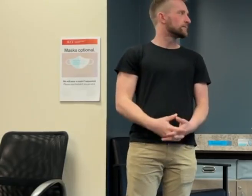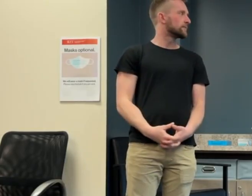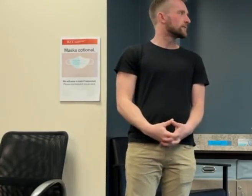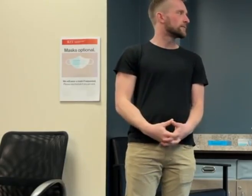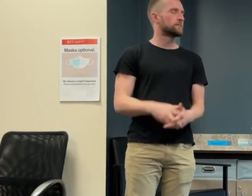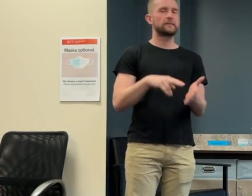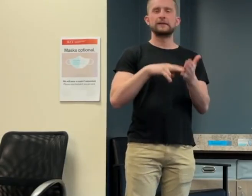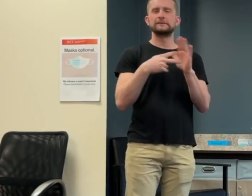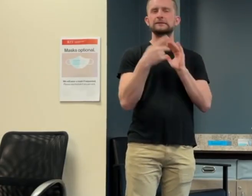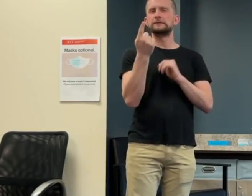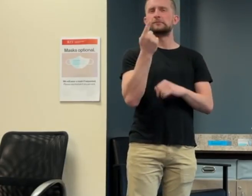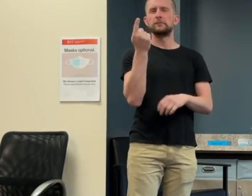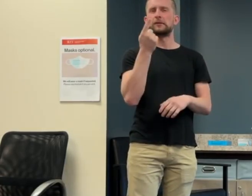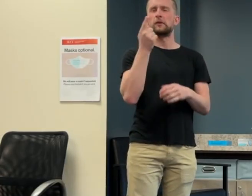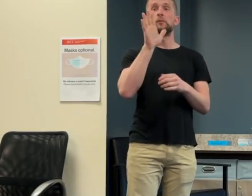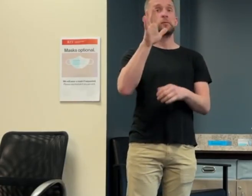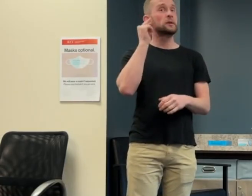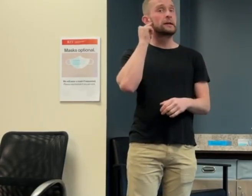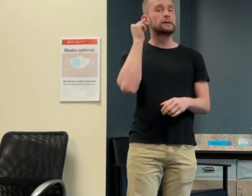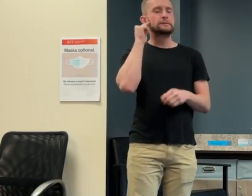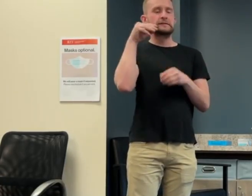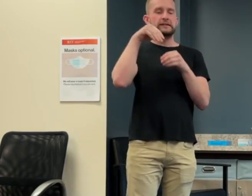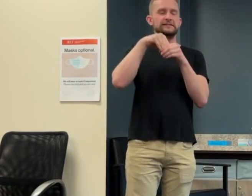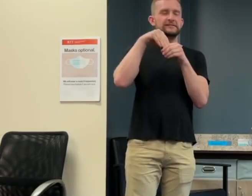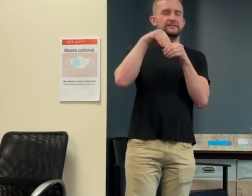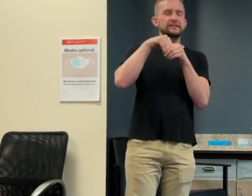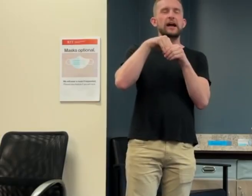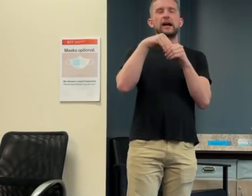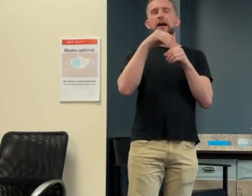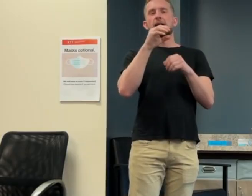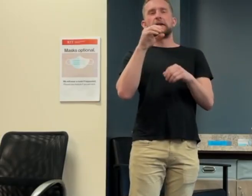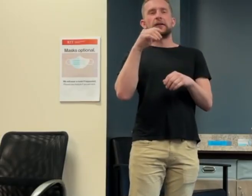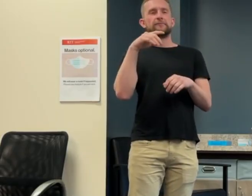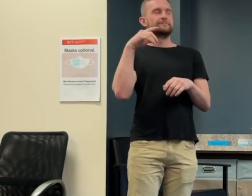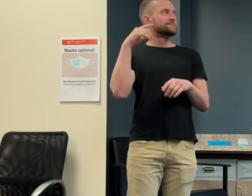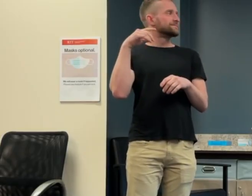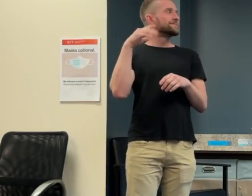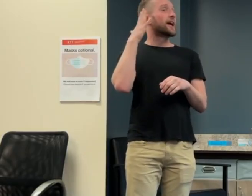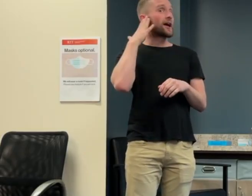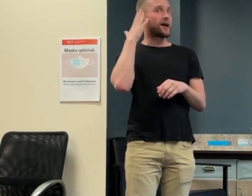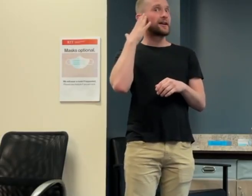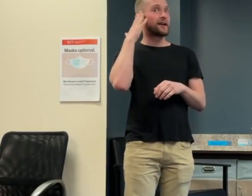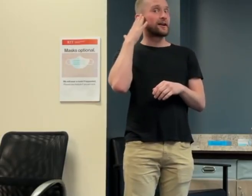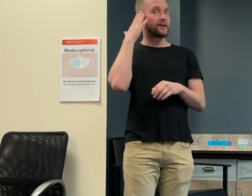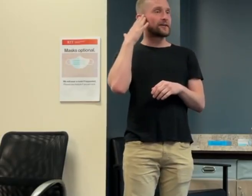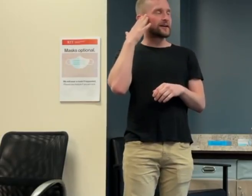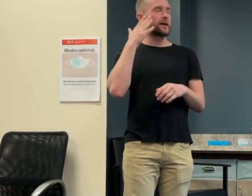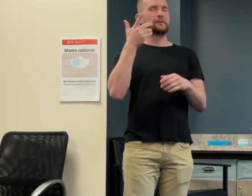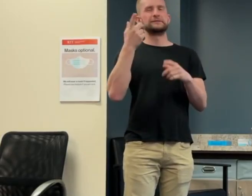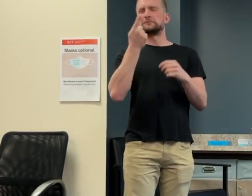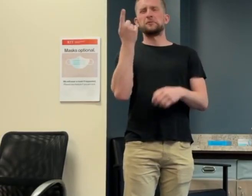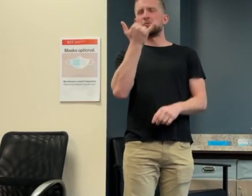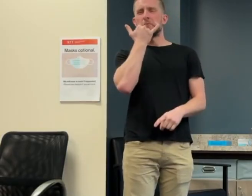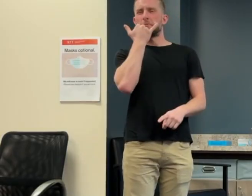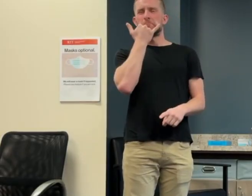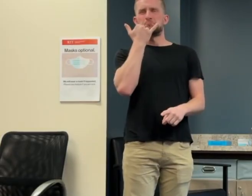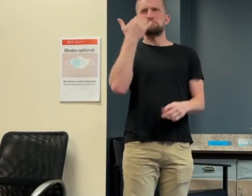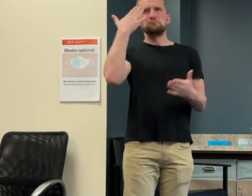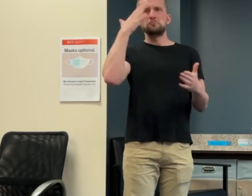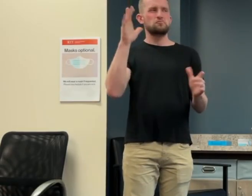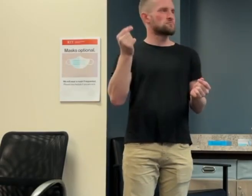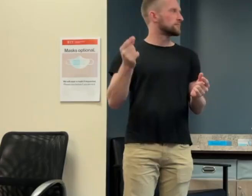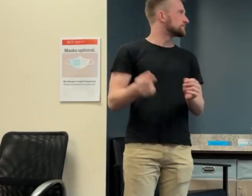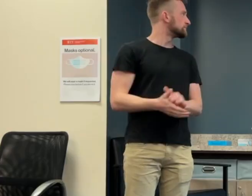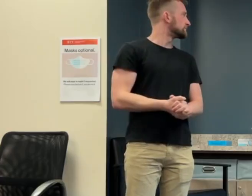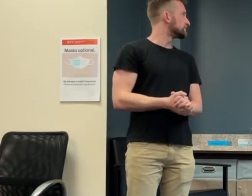or middle ear. So let me back up a little bit. What's the outer ear? What's the middle ear? Okay.